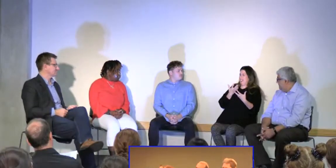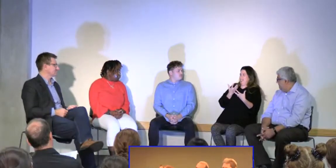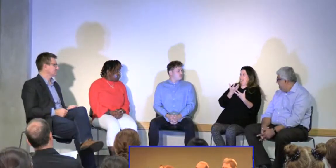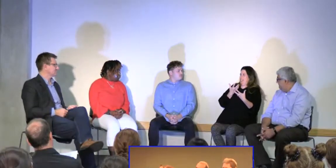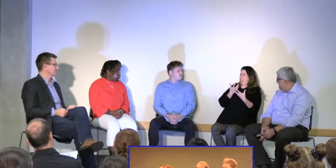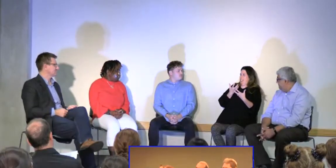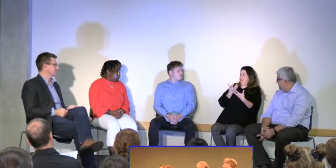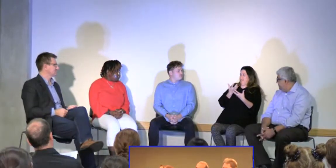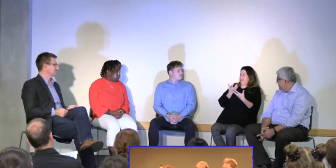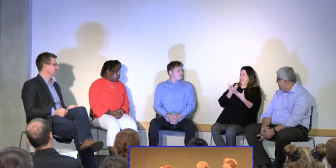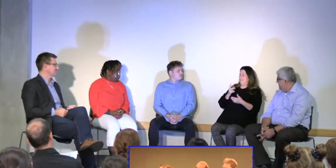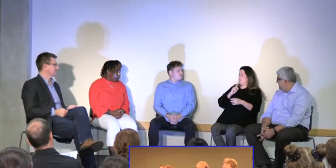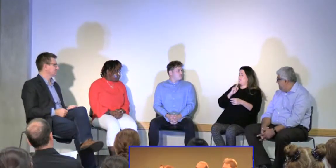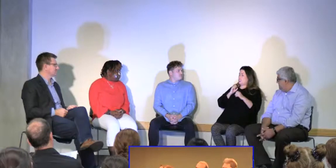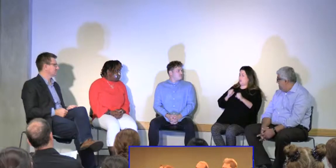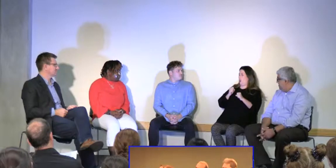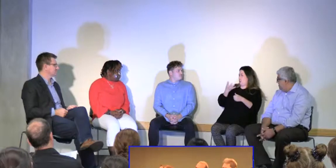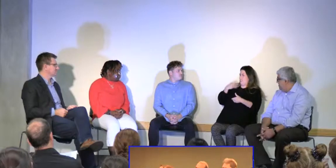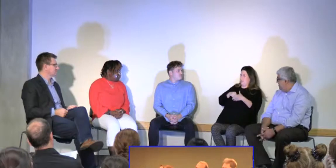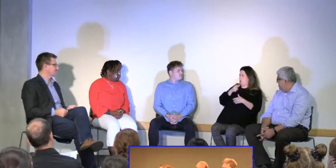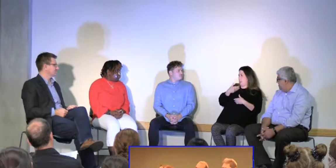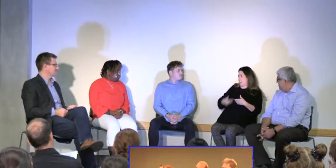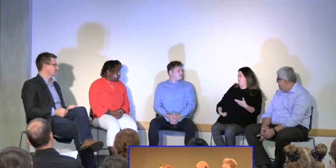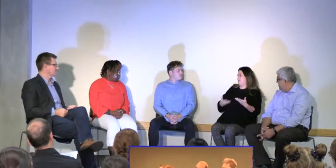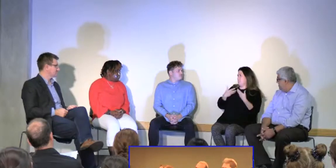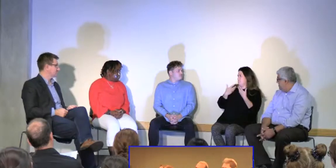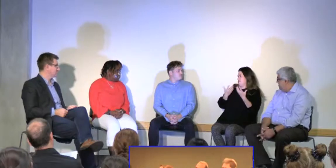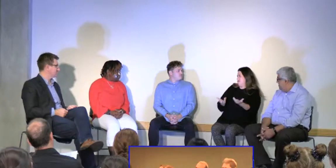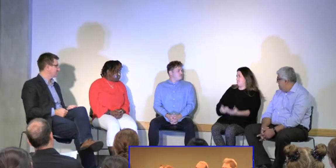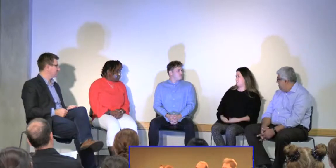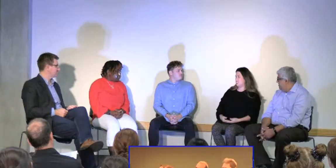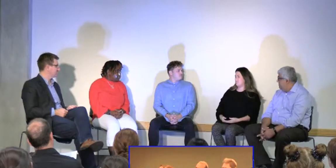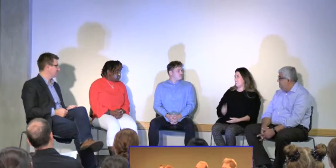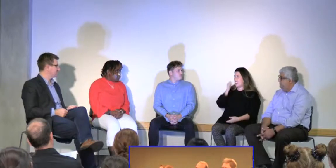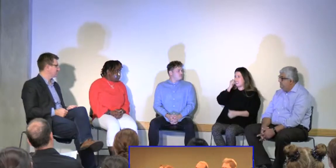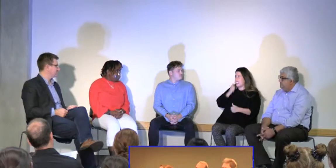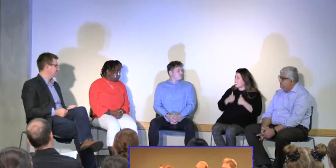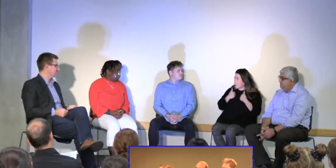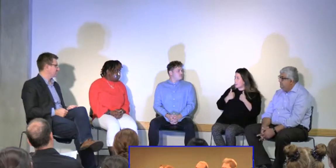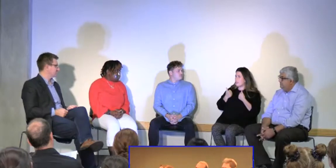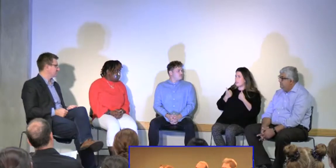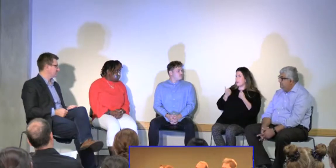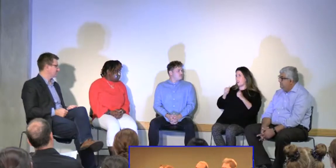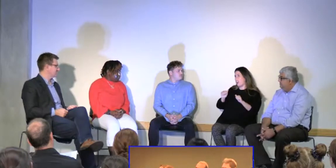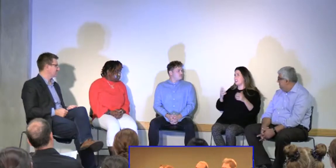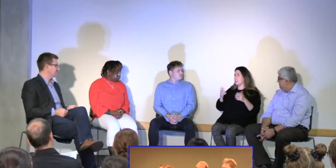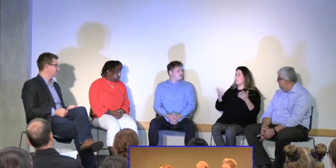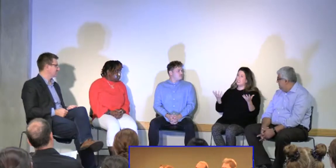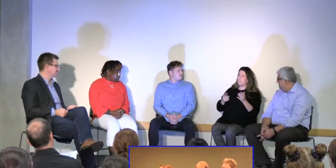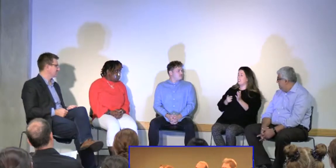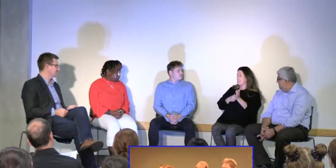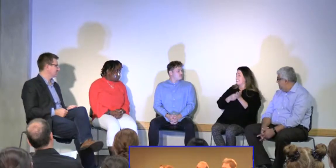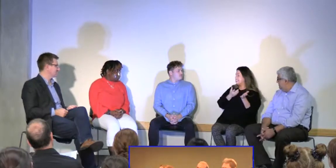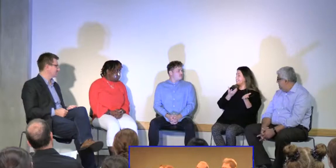am today, I would say. It's an indelible part of my personality. I can't imagine myself without